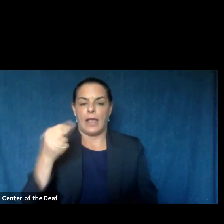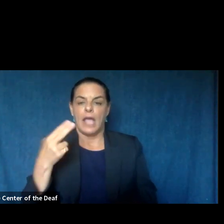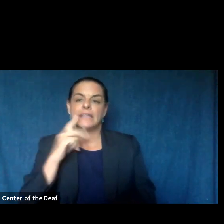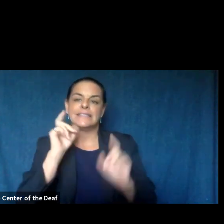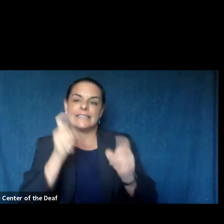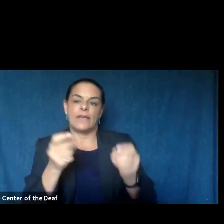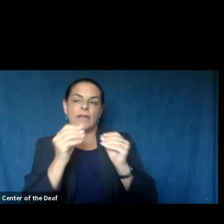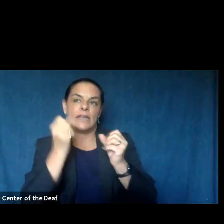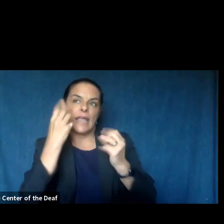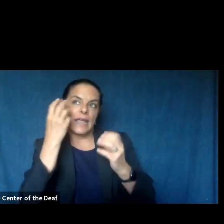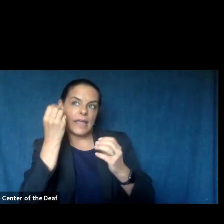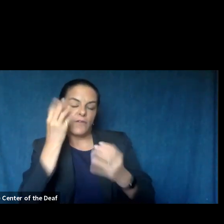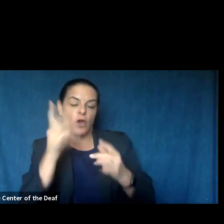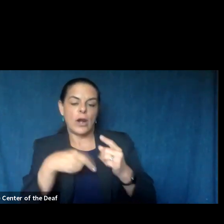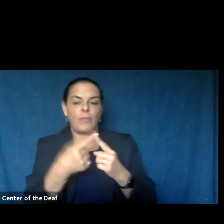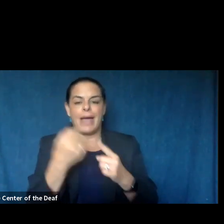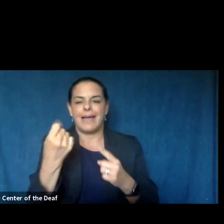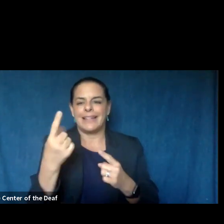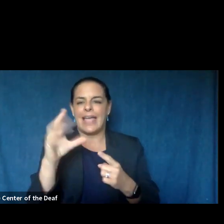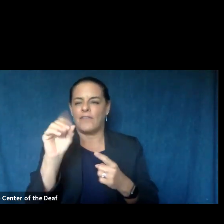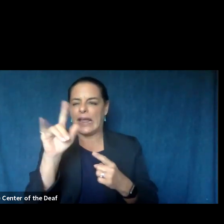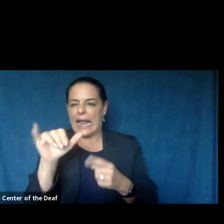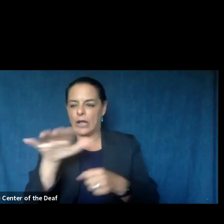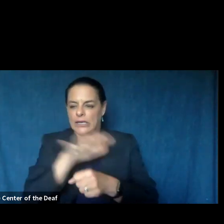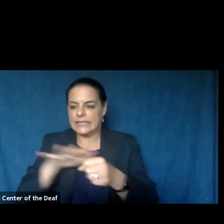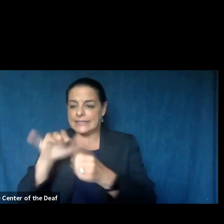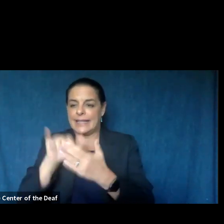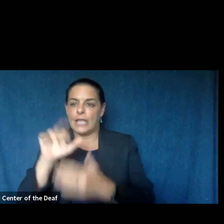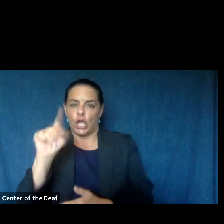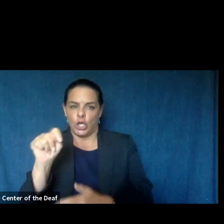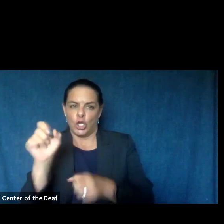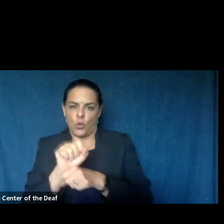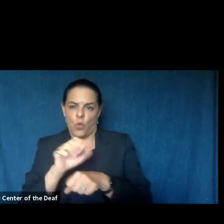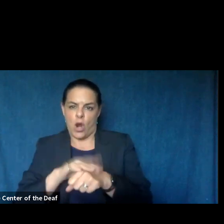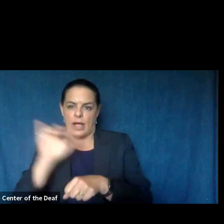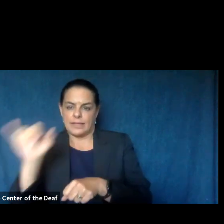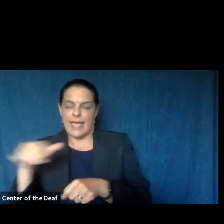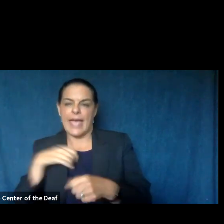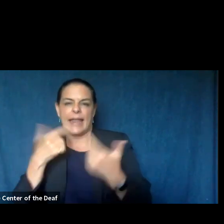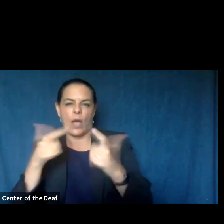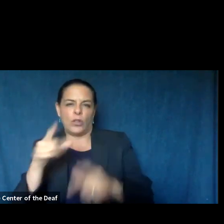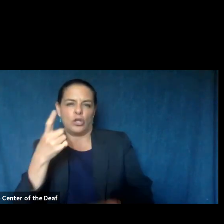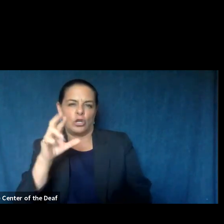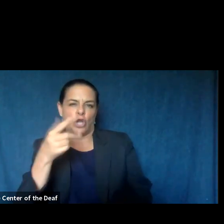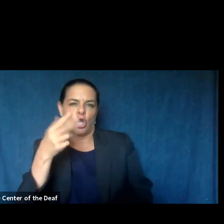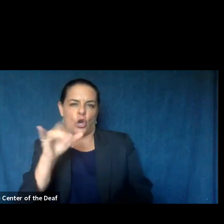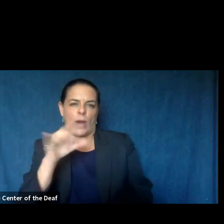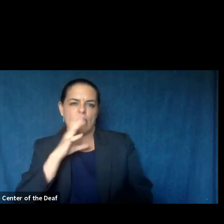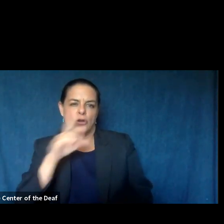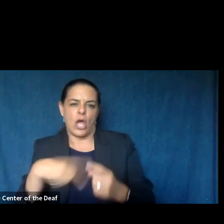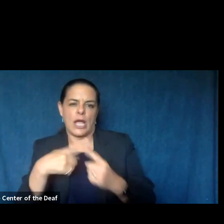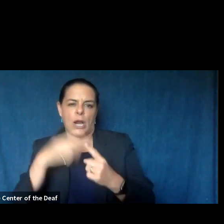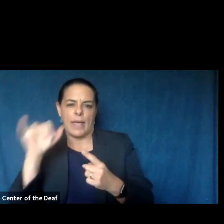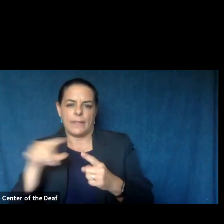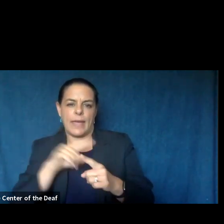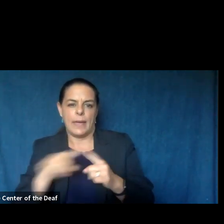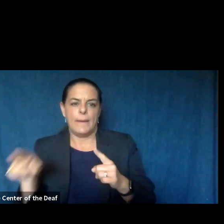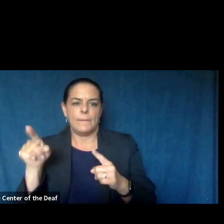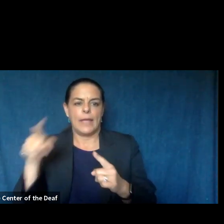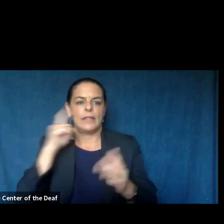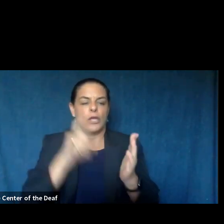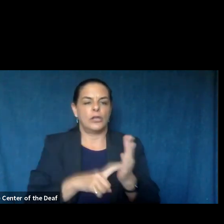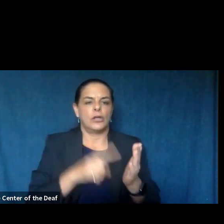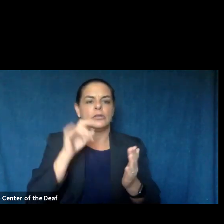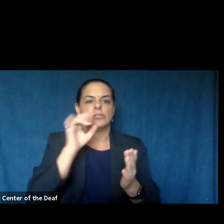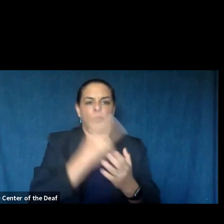11-county MSA Medical Service Area region that UT works on. So I'm going to let Dr. Gray talk about that, but they are seeing both of those. Hertz is 16